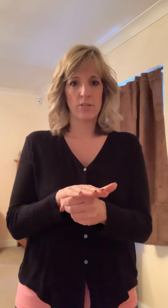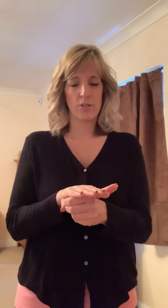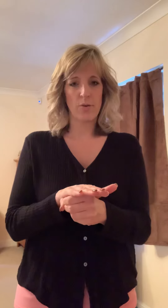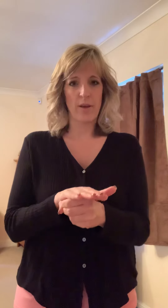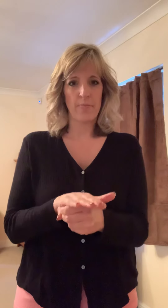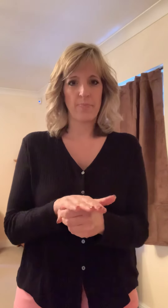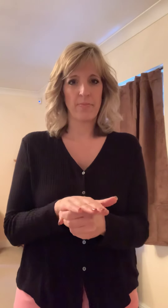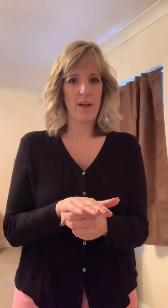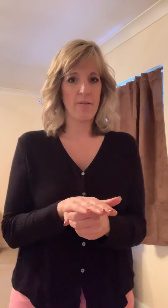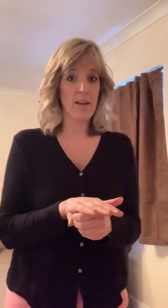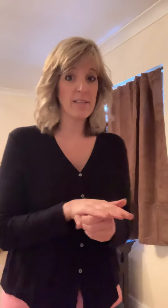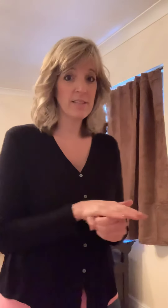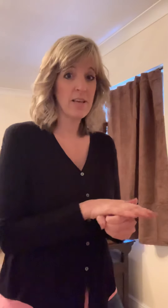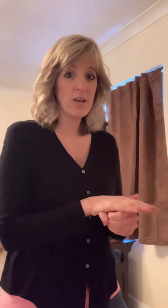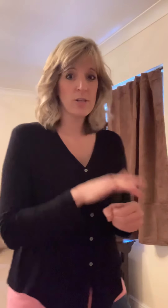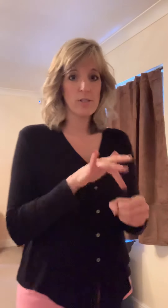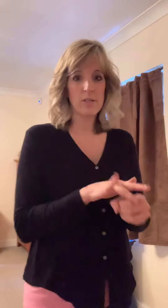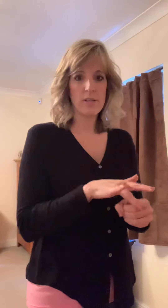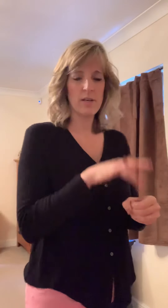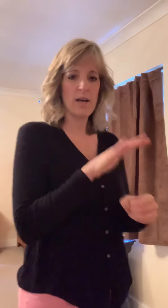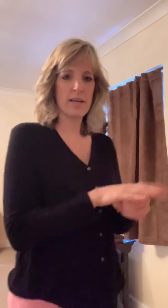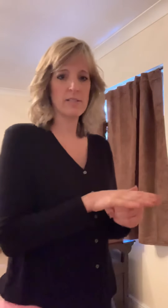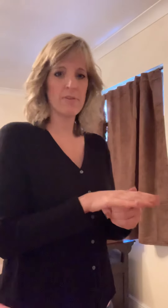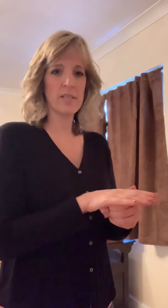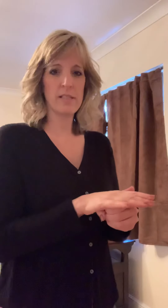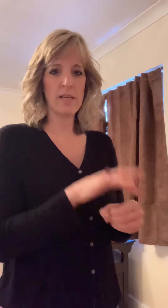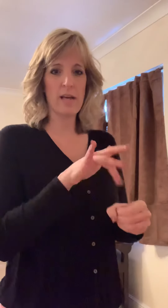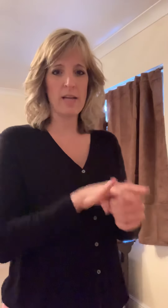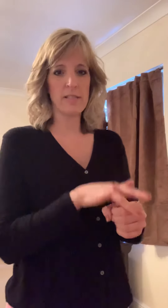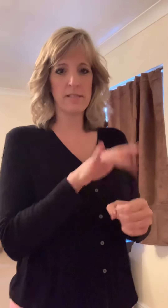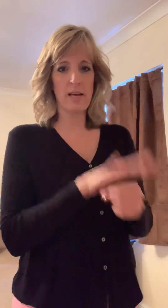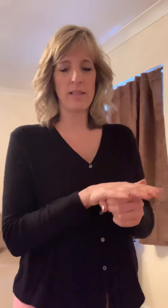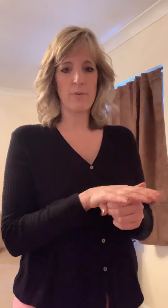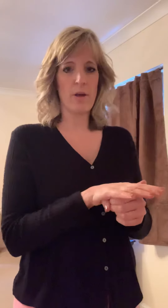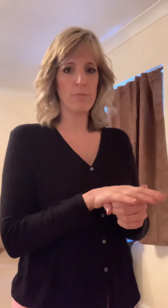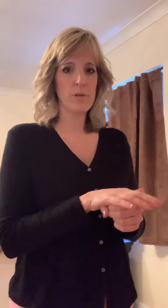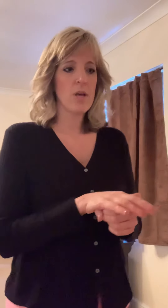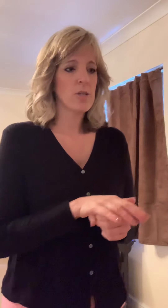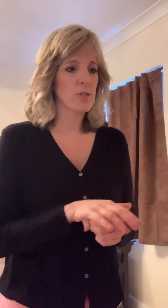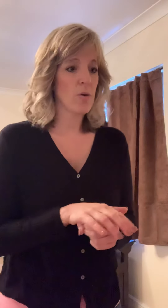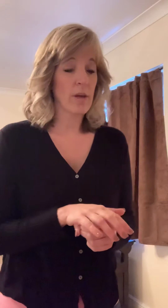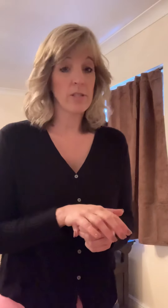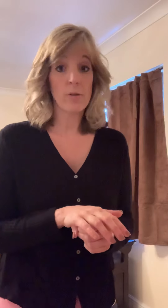Soda, all right? I guess if I stand kind of to the side, that would help. Soda, so do